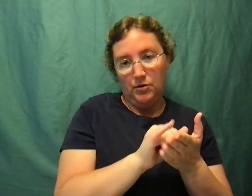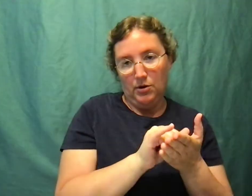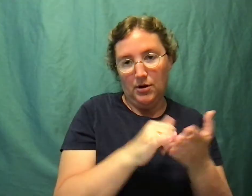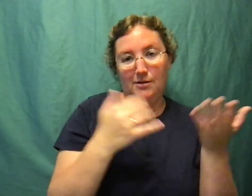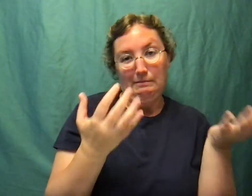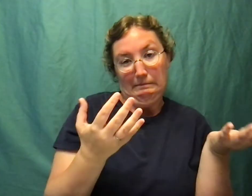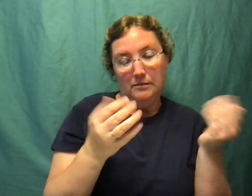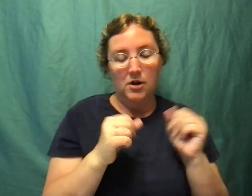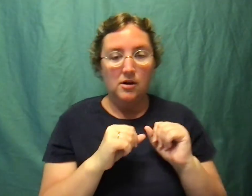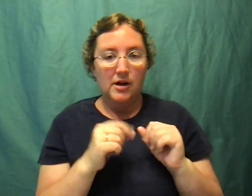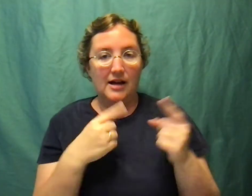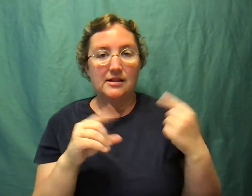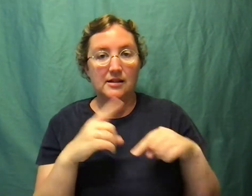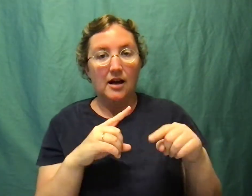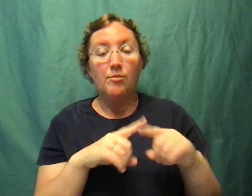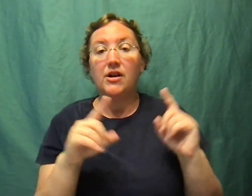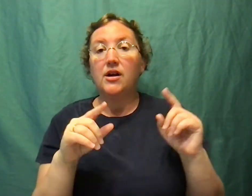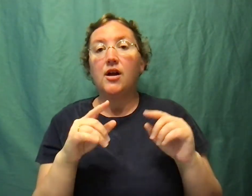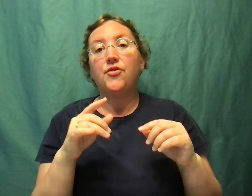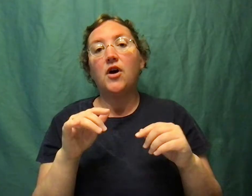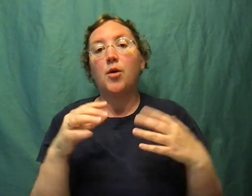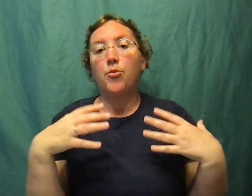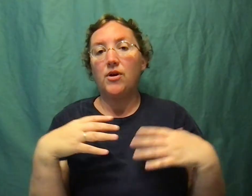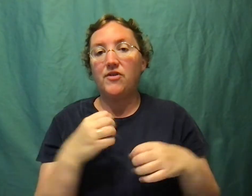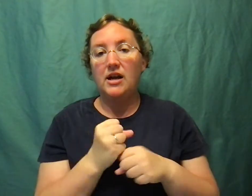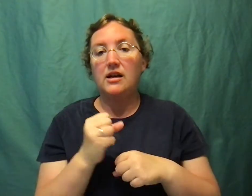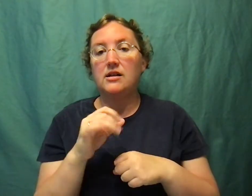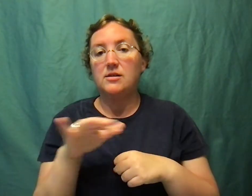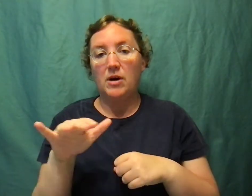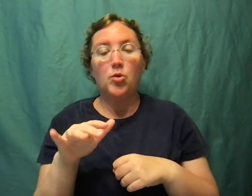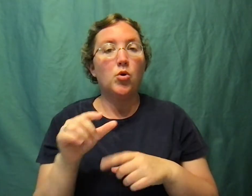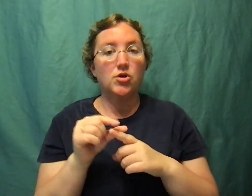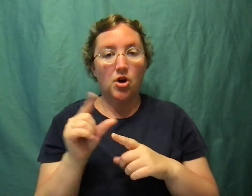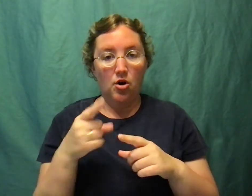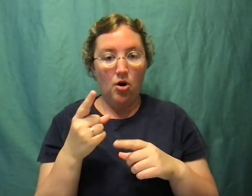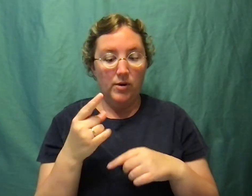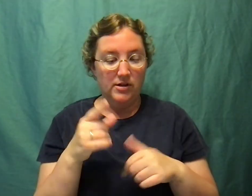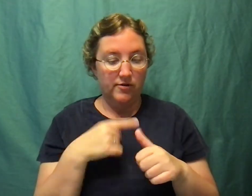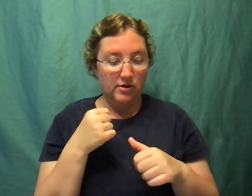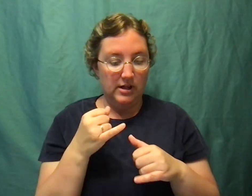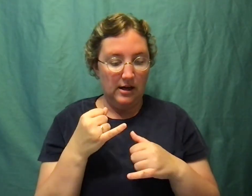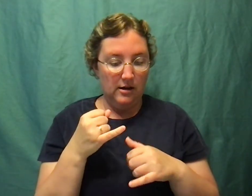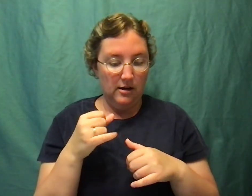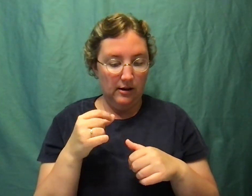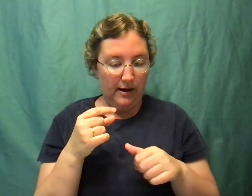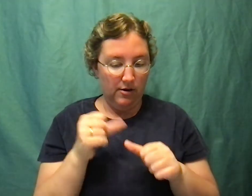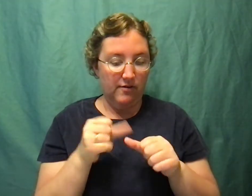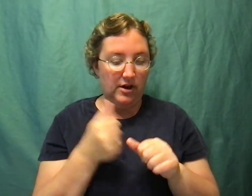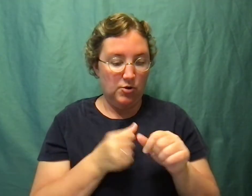York has a sign, but the abbreviated spelled words are always the first letter of each word.